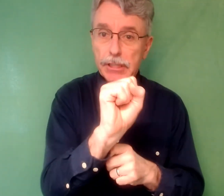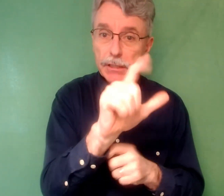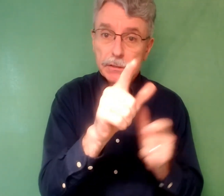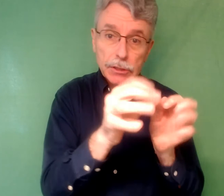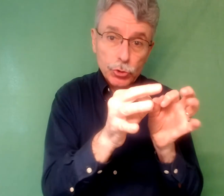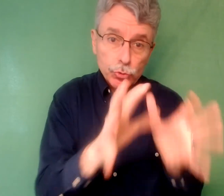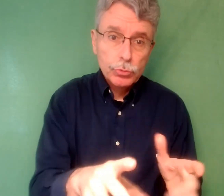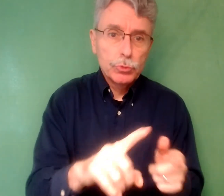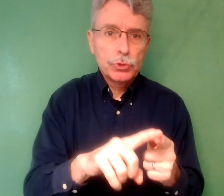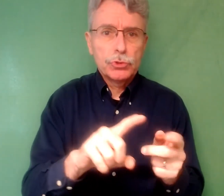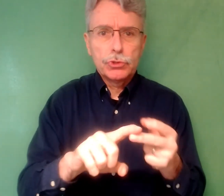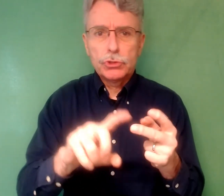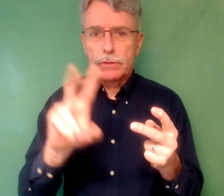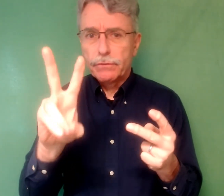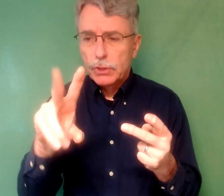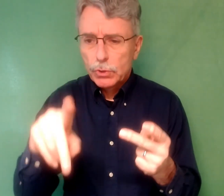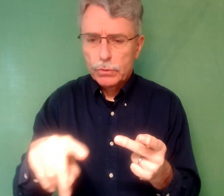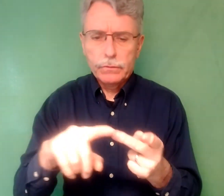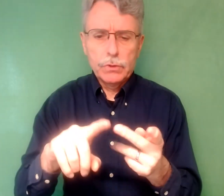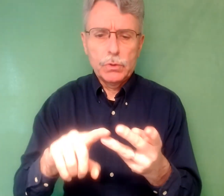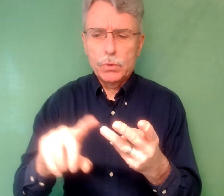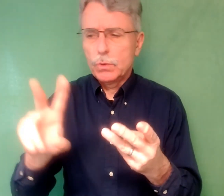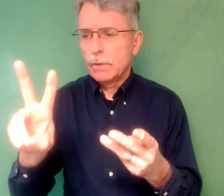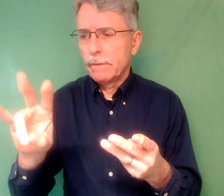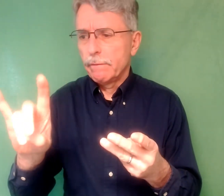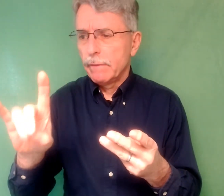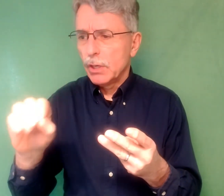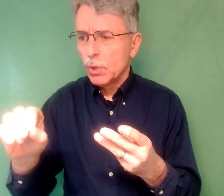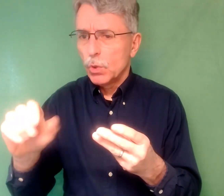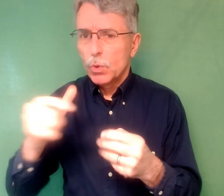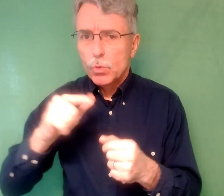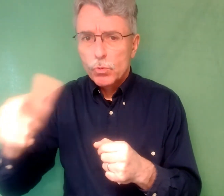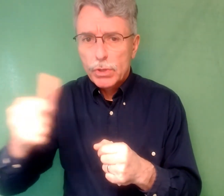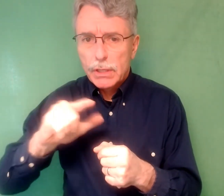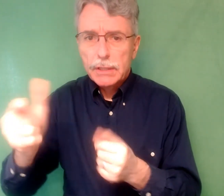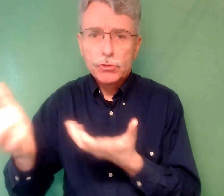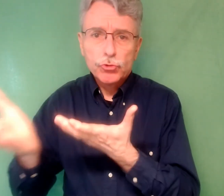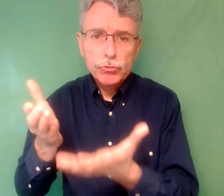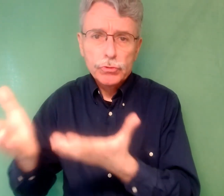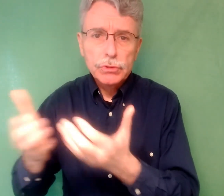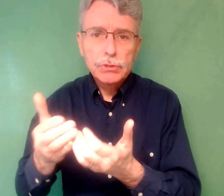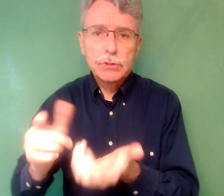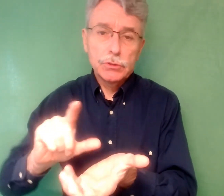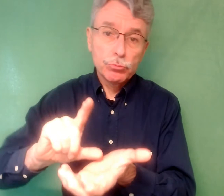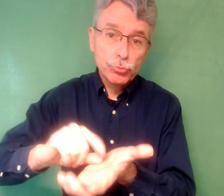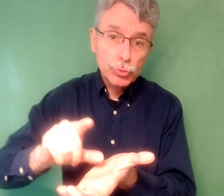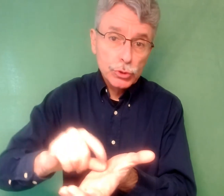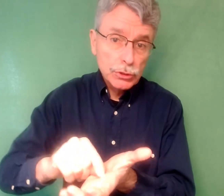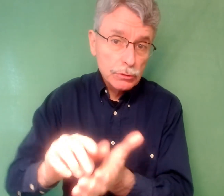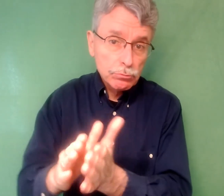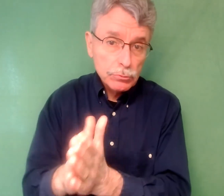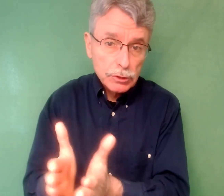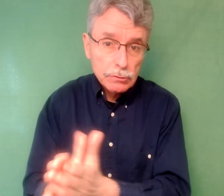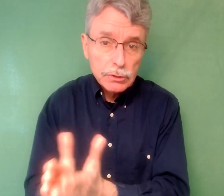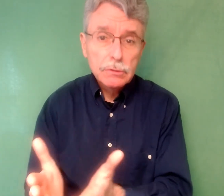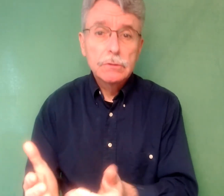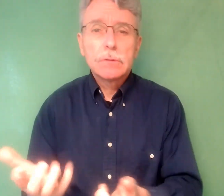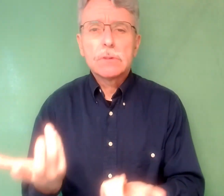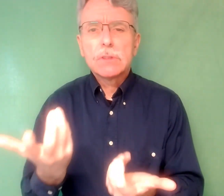programs. Without an interpreter or other support services, a deaf inmate cannot participate in those programs and may